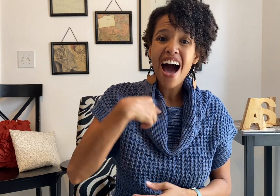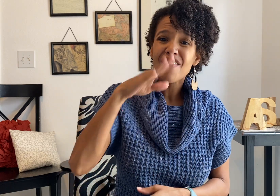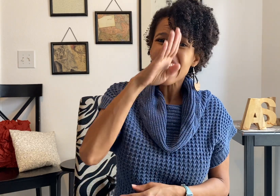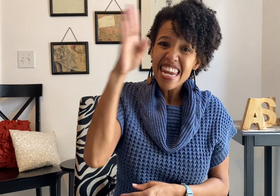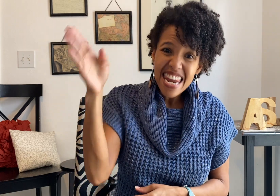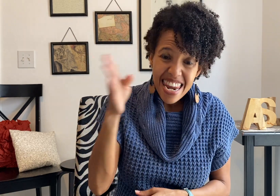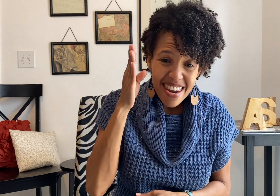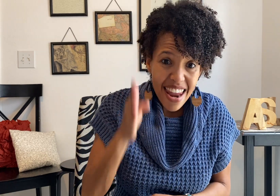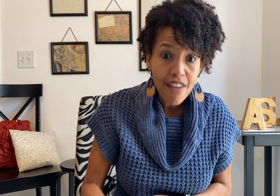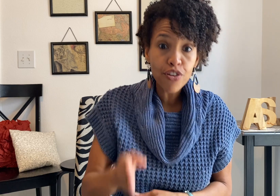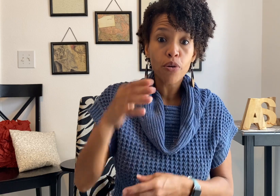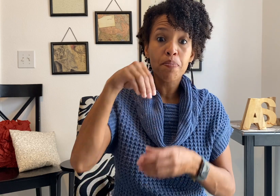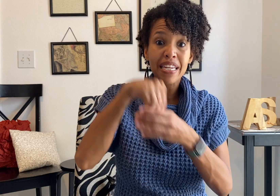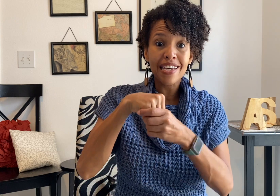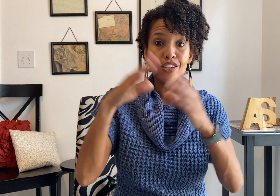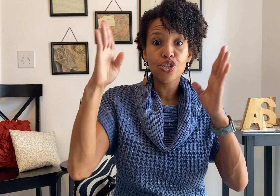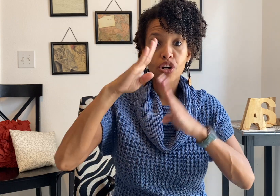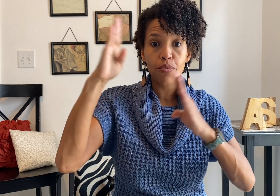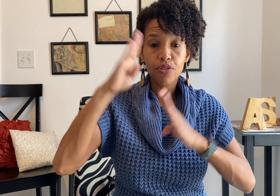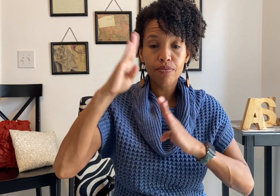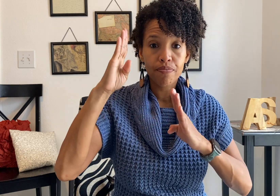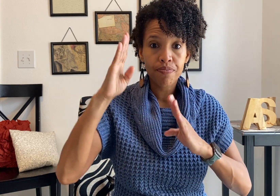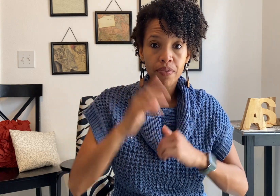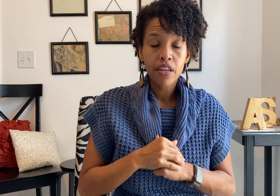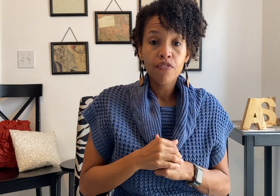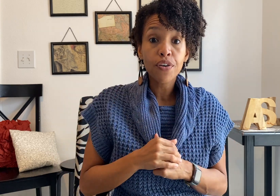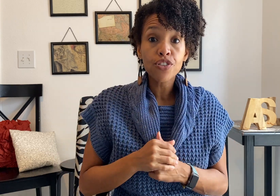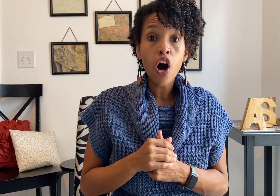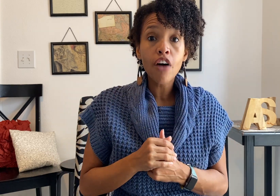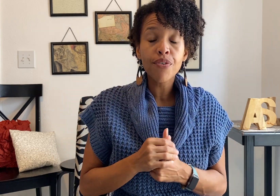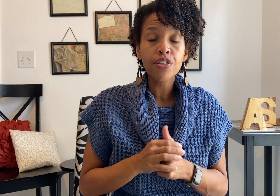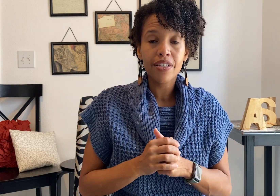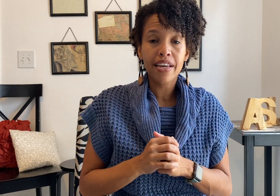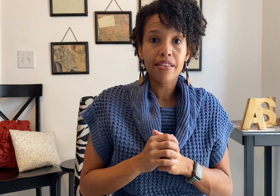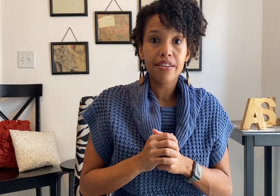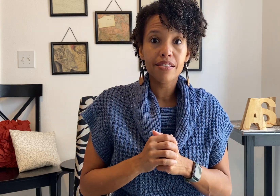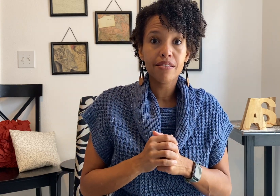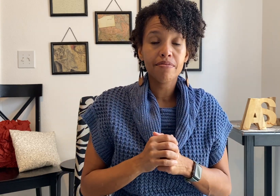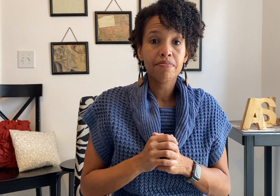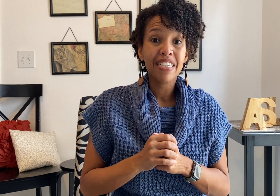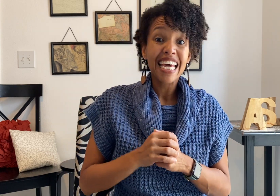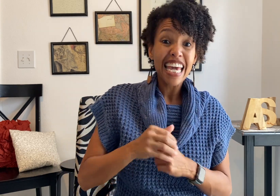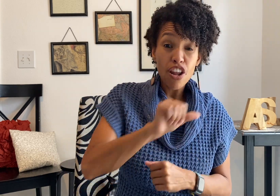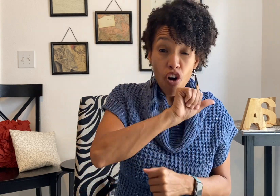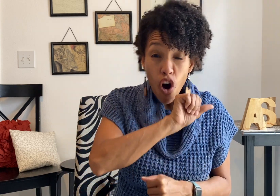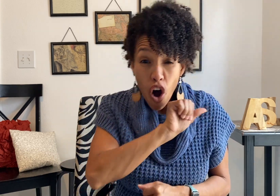I've never been in trouble. Voice off, it would look like this.